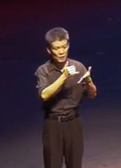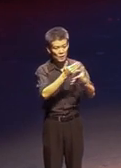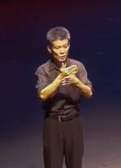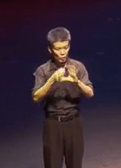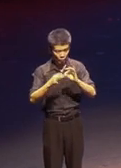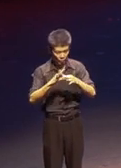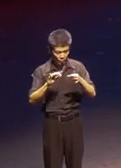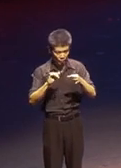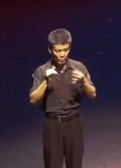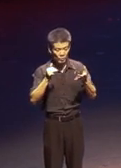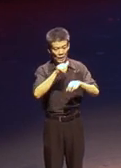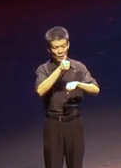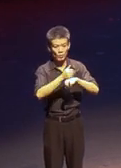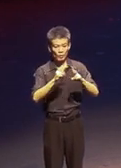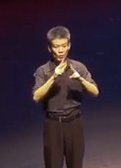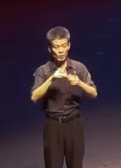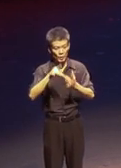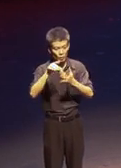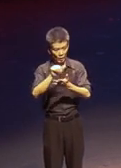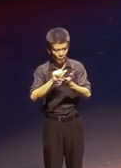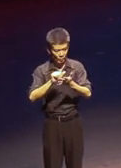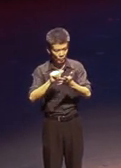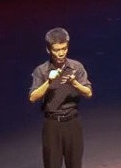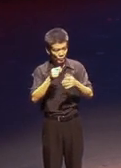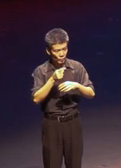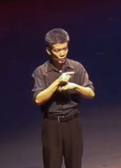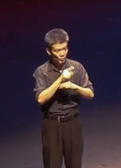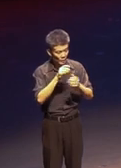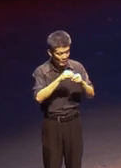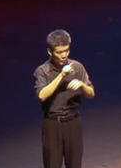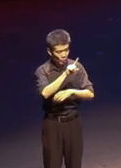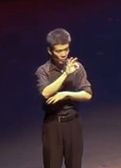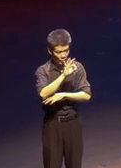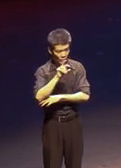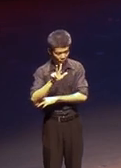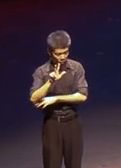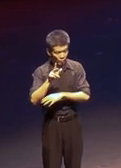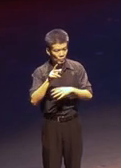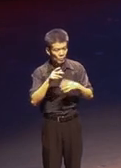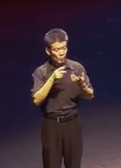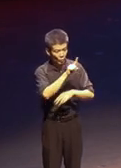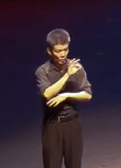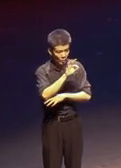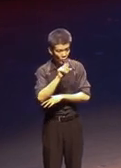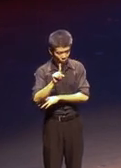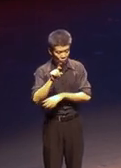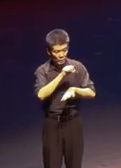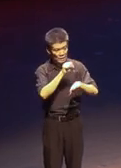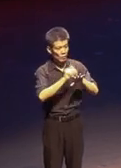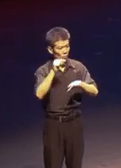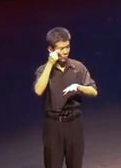which led me to establish Very Special Arts in 1993. In 1991, the